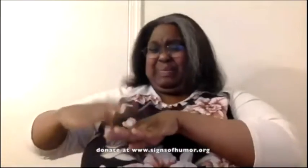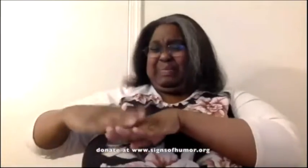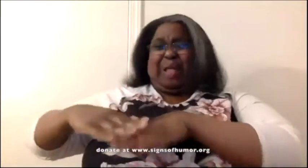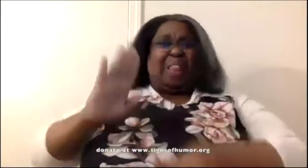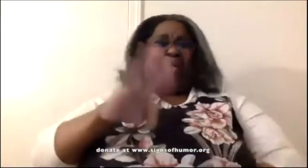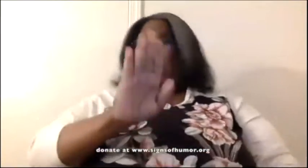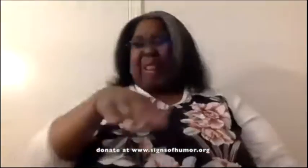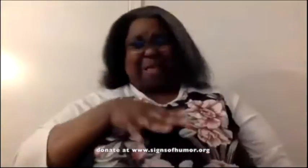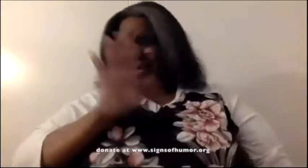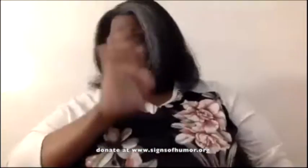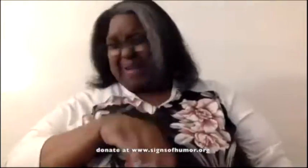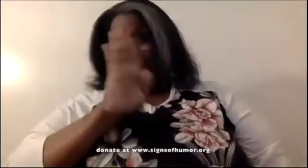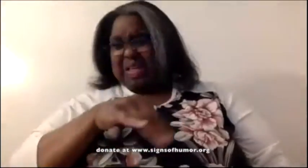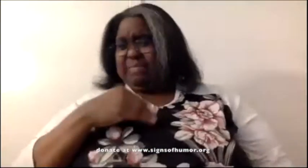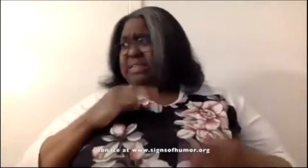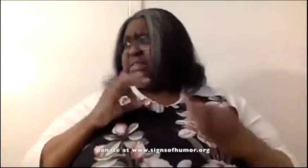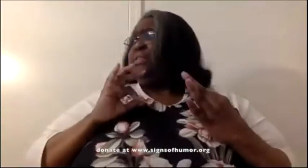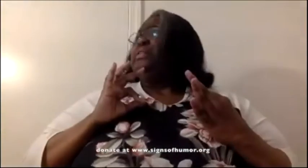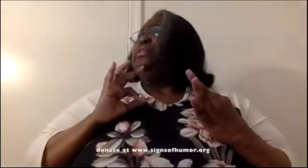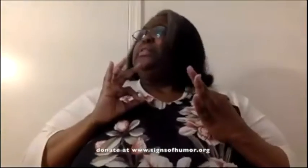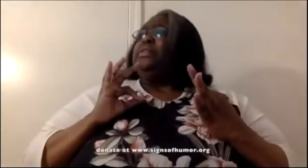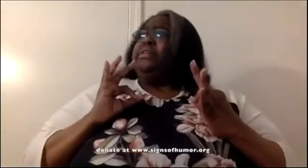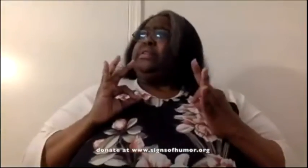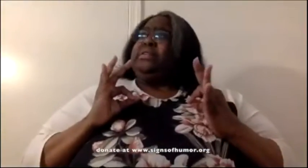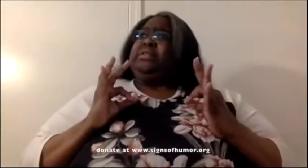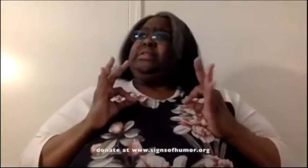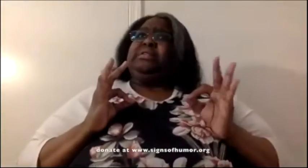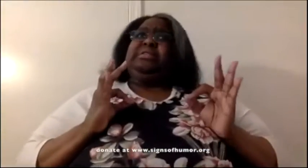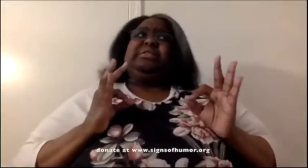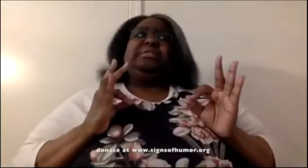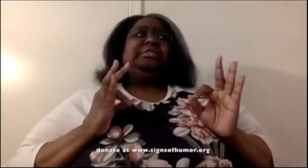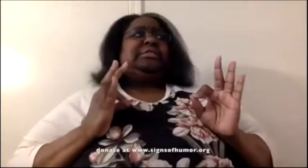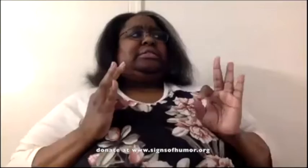this? She's like, honey, don't worry about it. She tapping my leg. You fine.